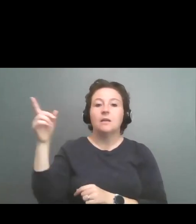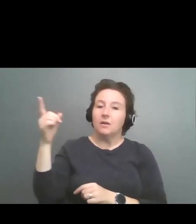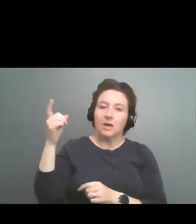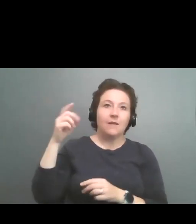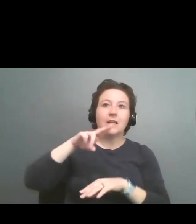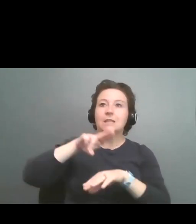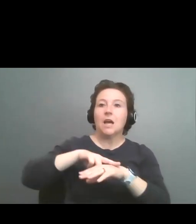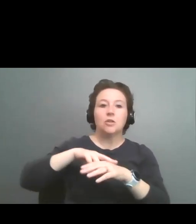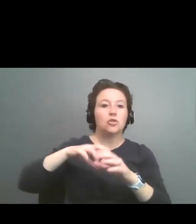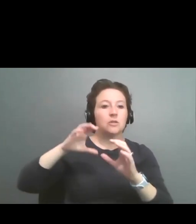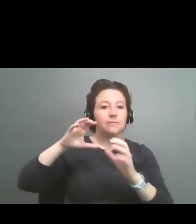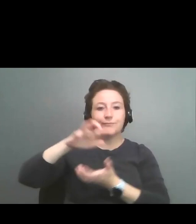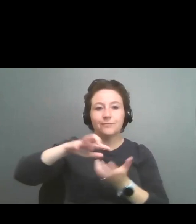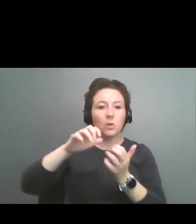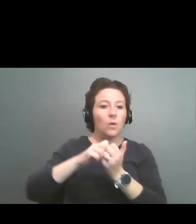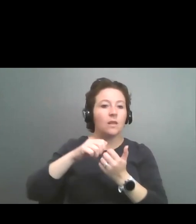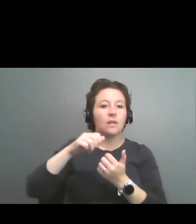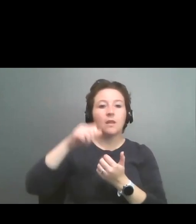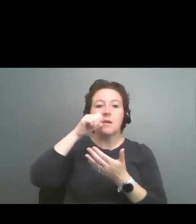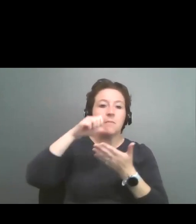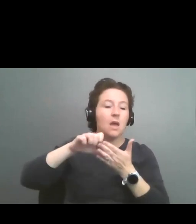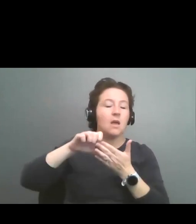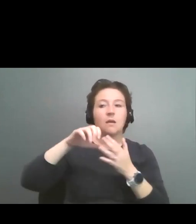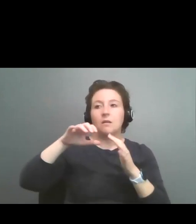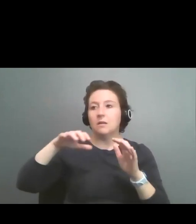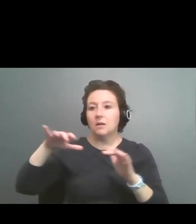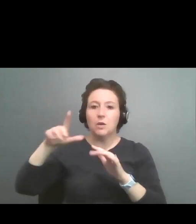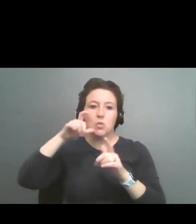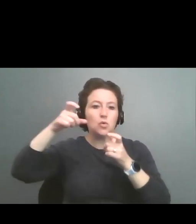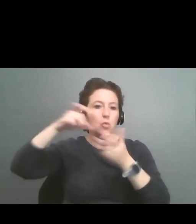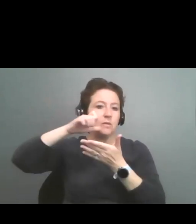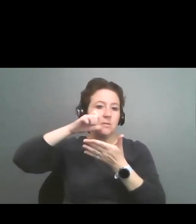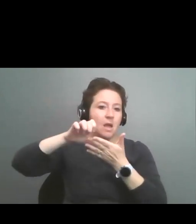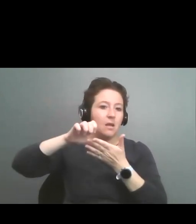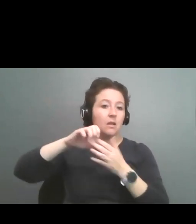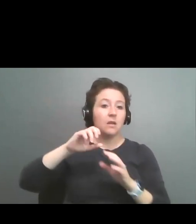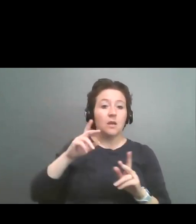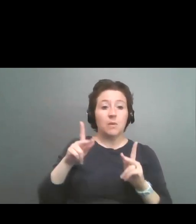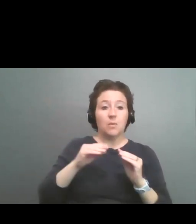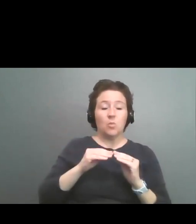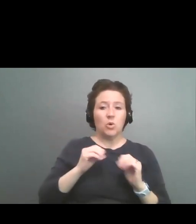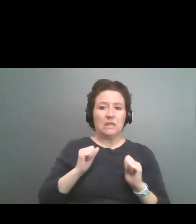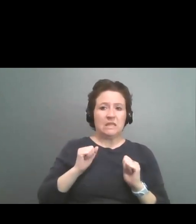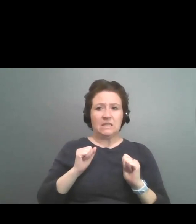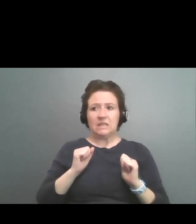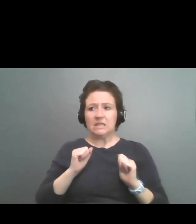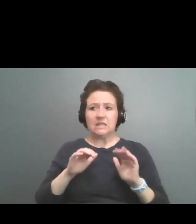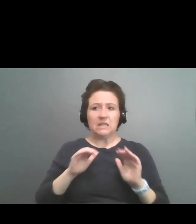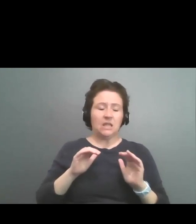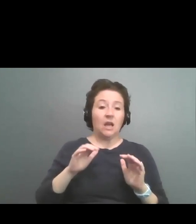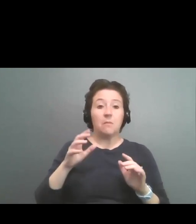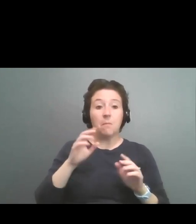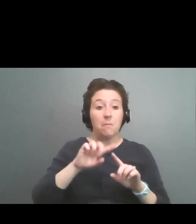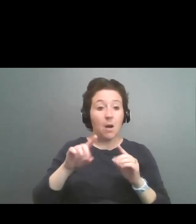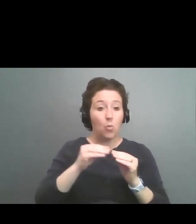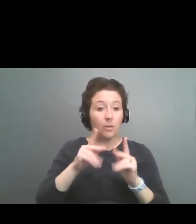mail. So I think people are a little more on edge and a little more participatory, which is really good in a civic way, because a